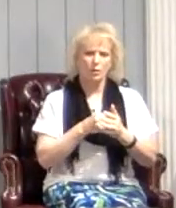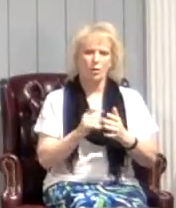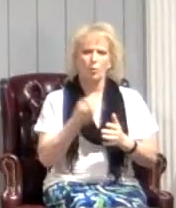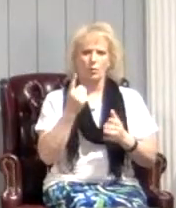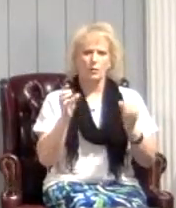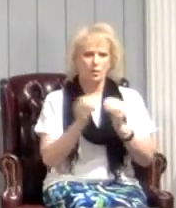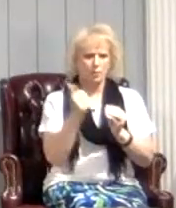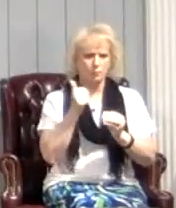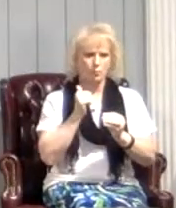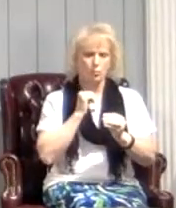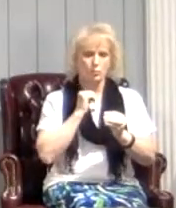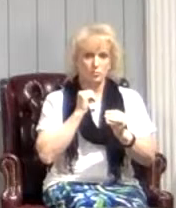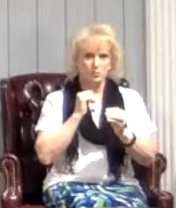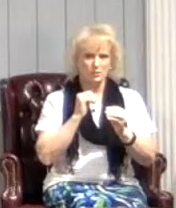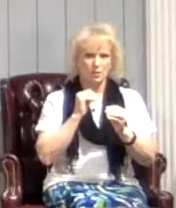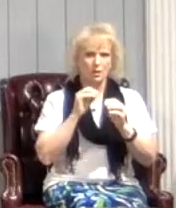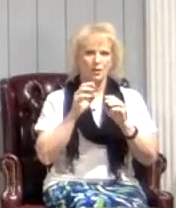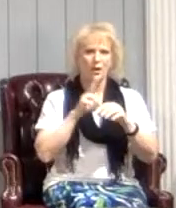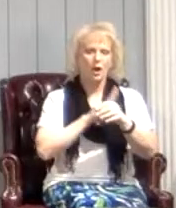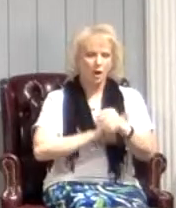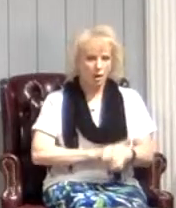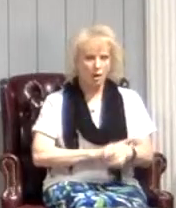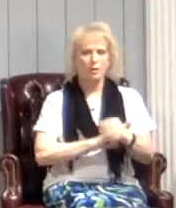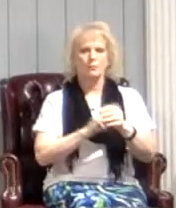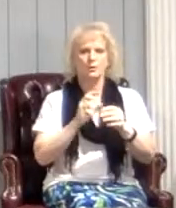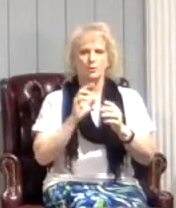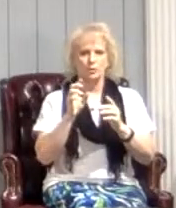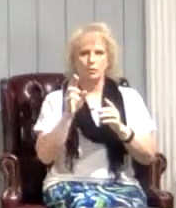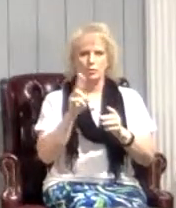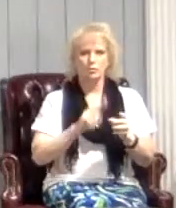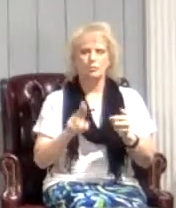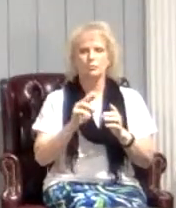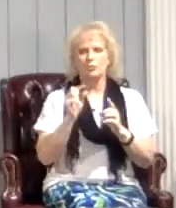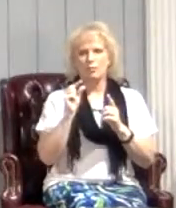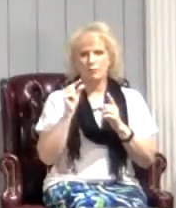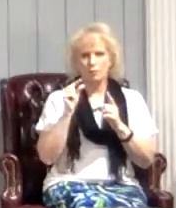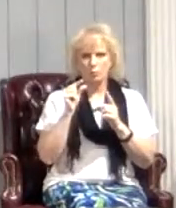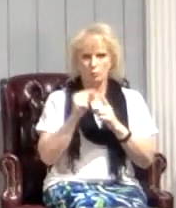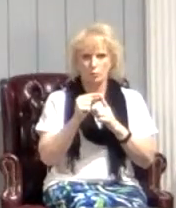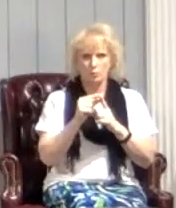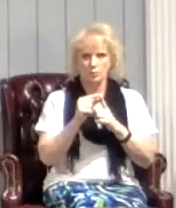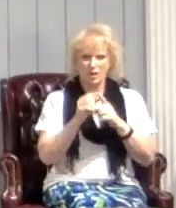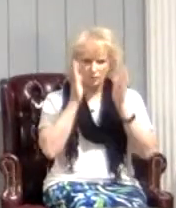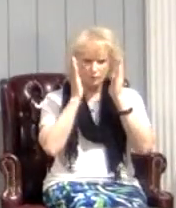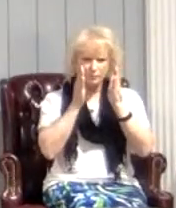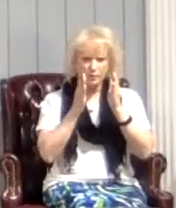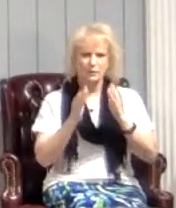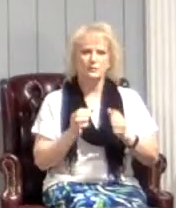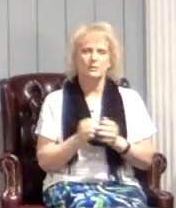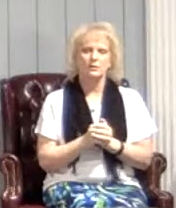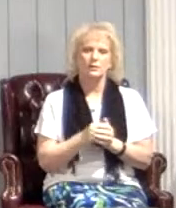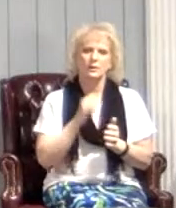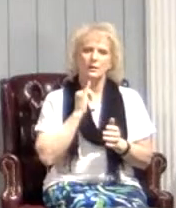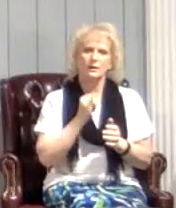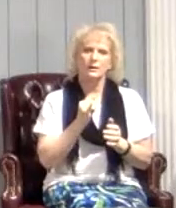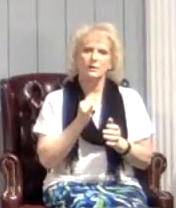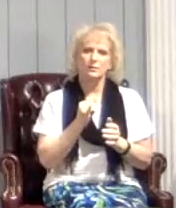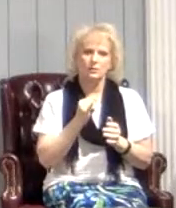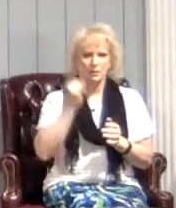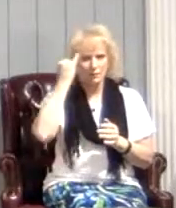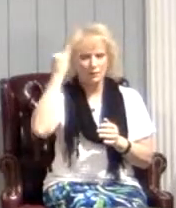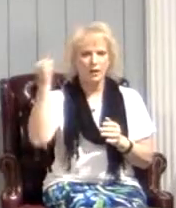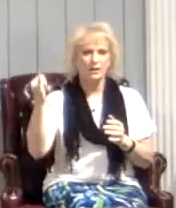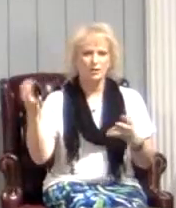one of the most common uses of the word fixed or fixed. At least in my mind, when I first think of that, is the idea